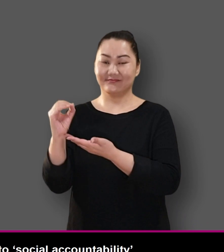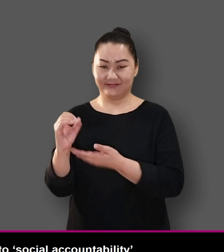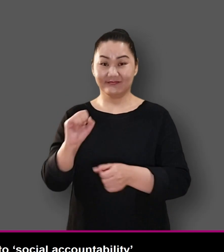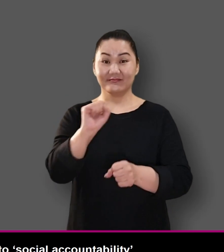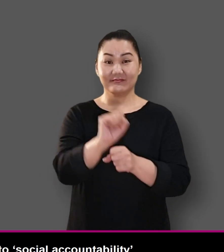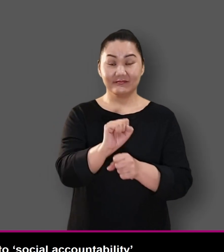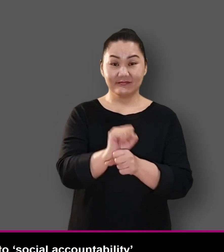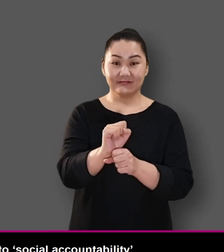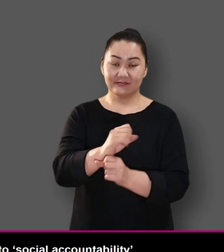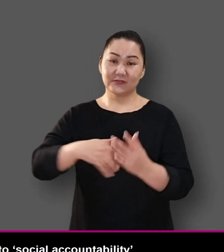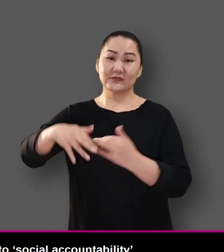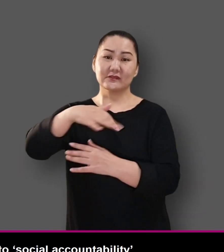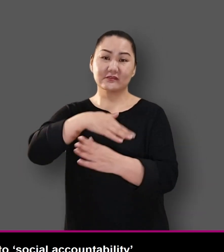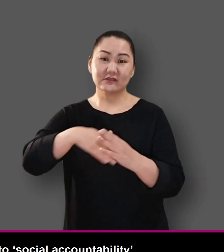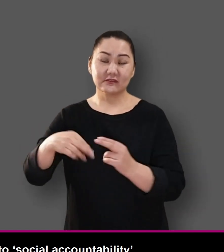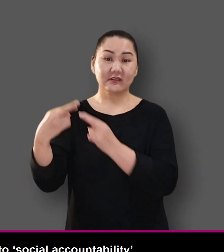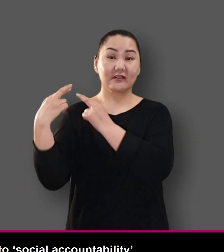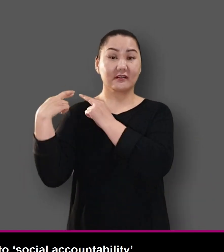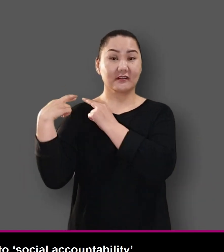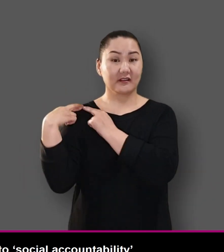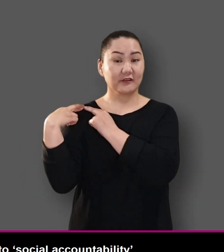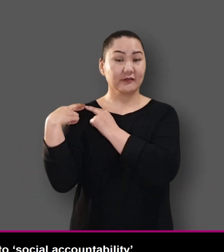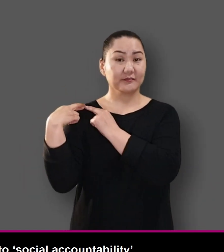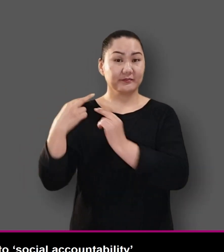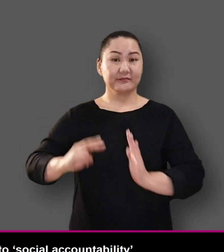VSO is committed to social accountability,